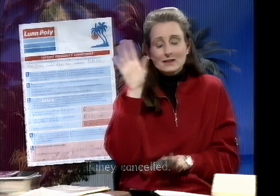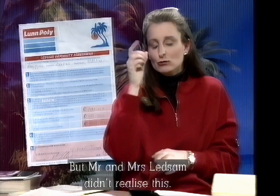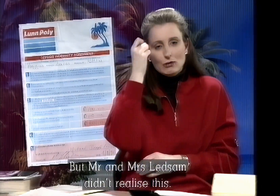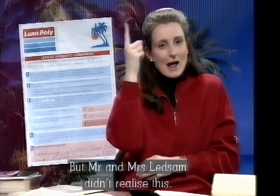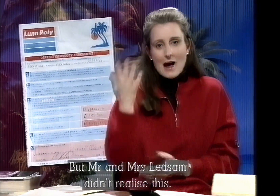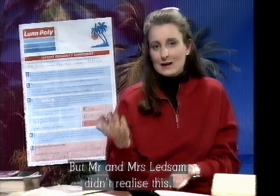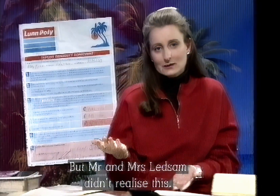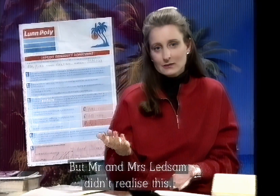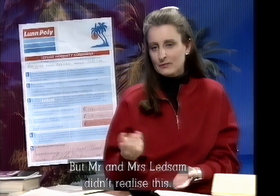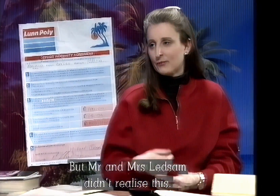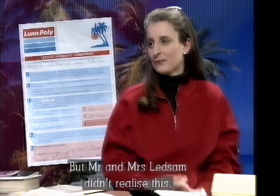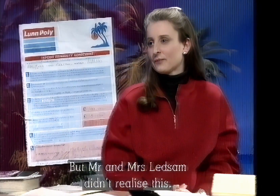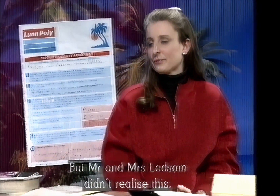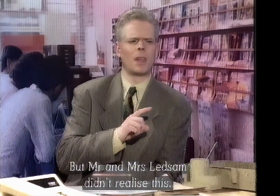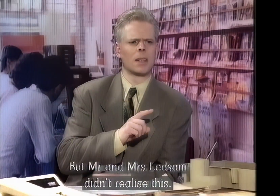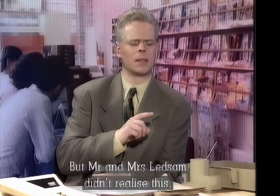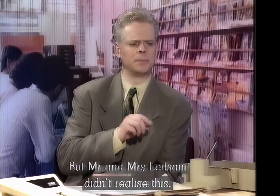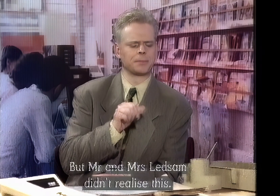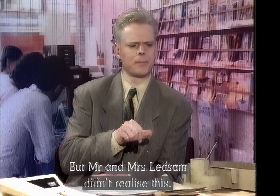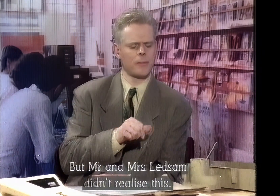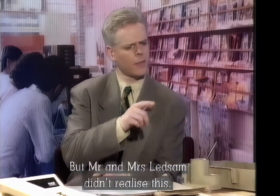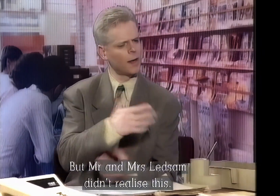But Mr and Mrs Leadsom didn't realise this.